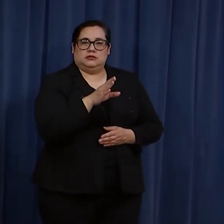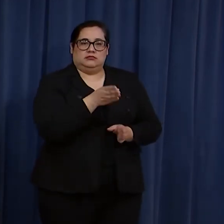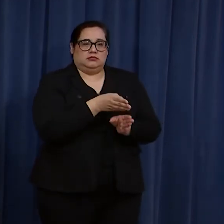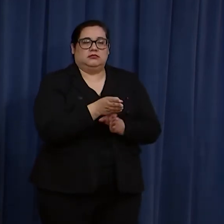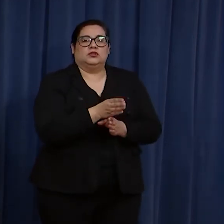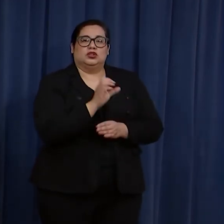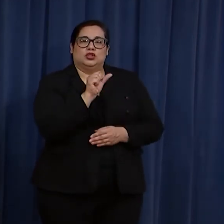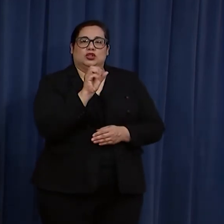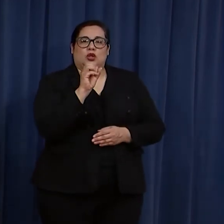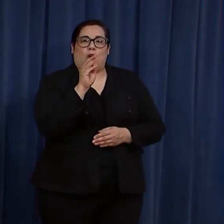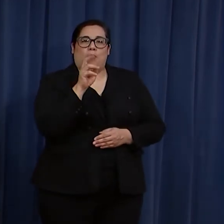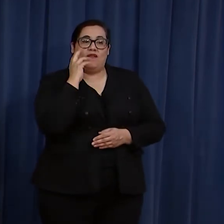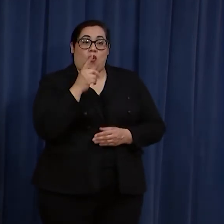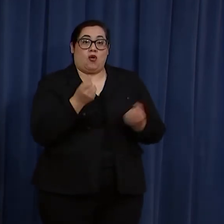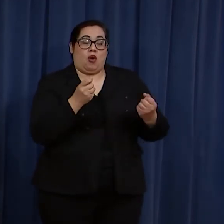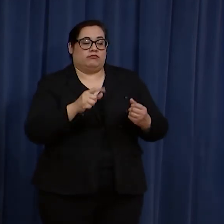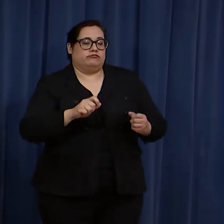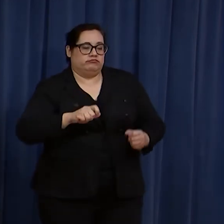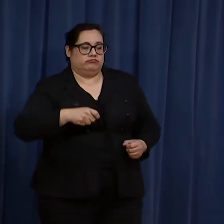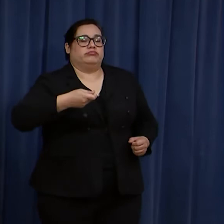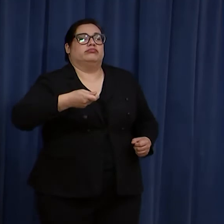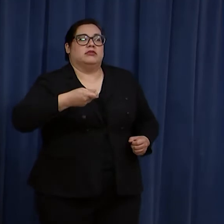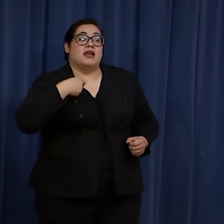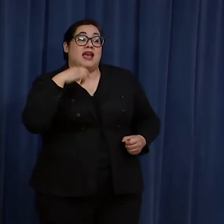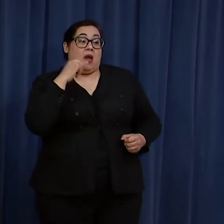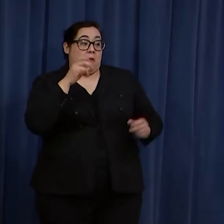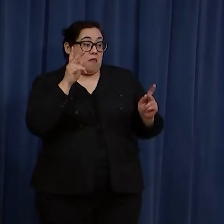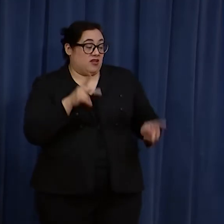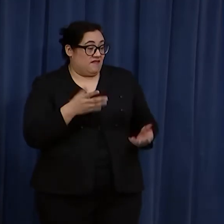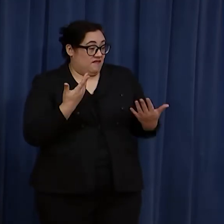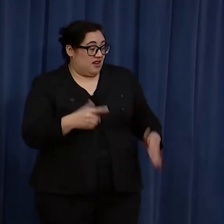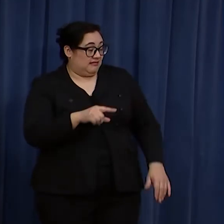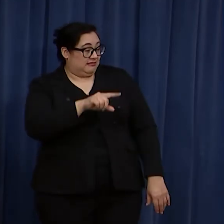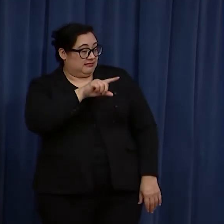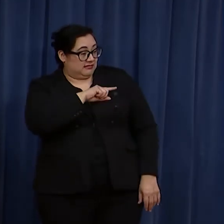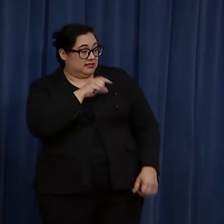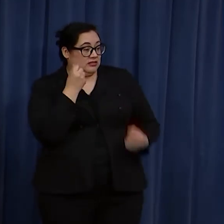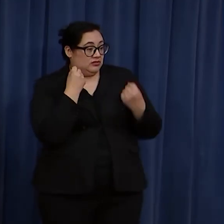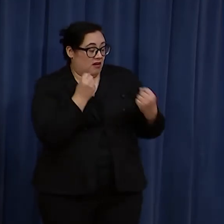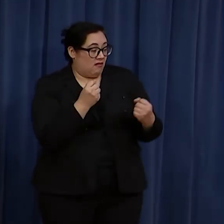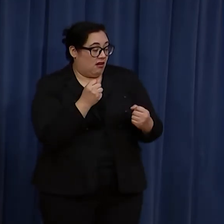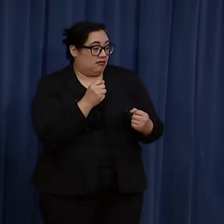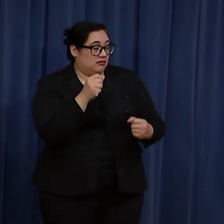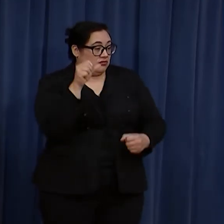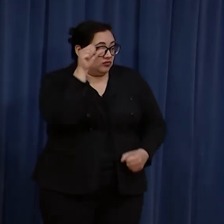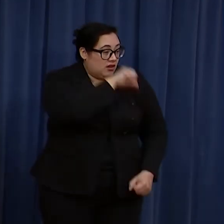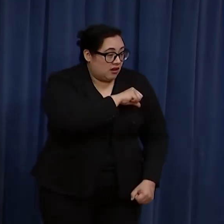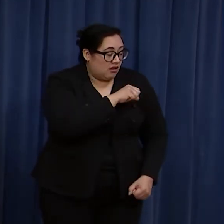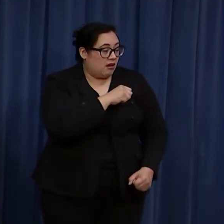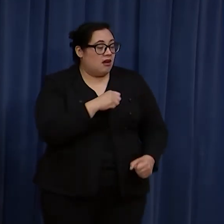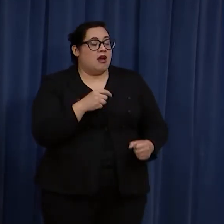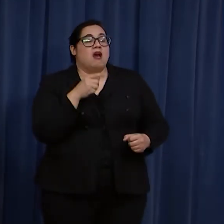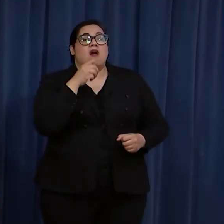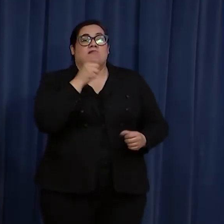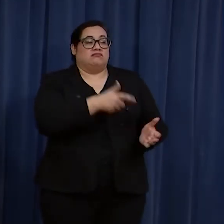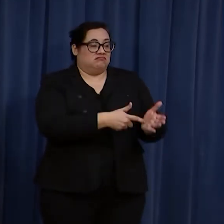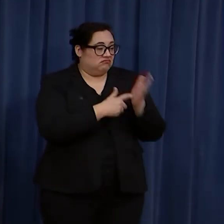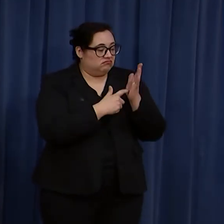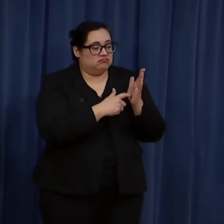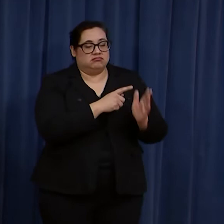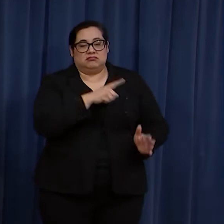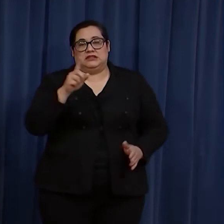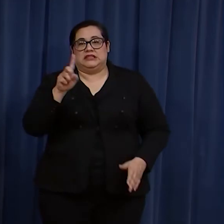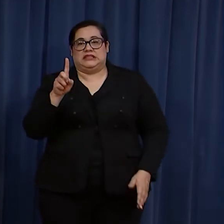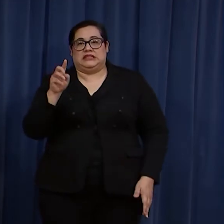start. A person convicted of driving under the influence of alcohol is going to be required by the DMV, pursuant to